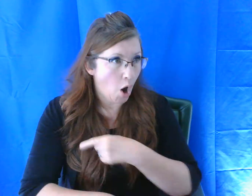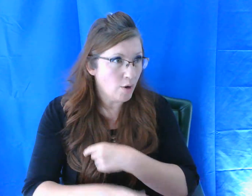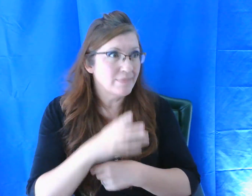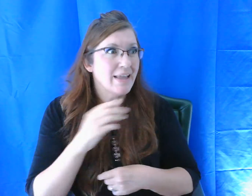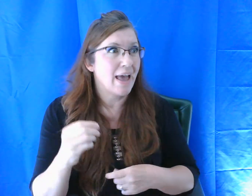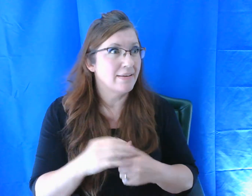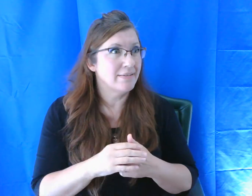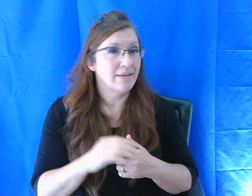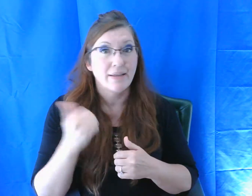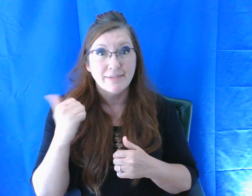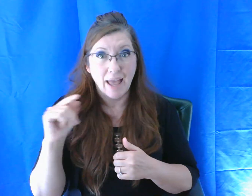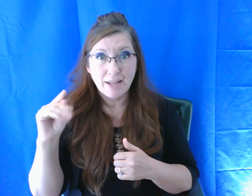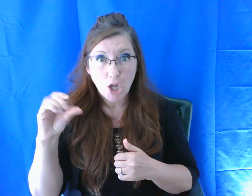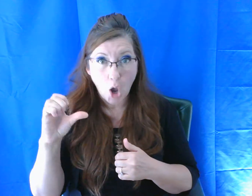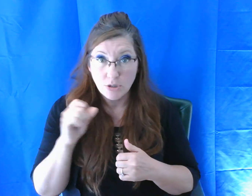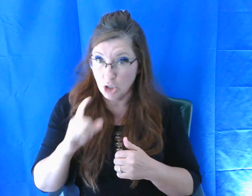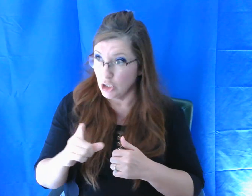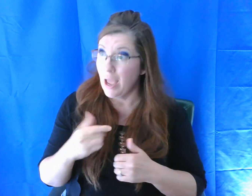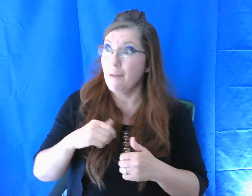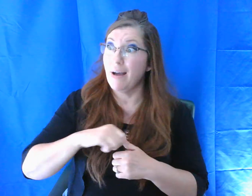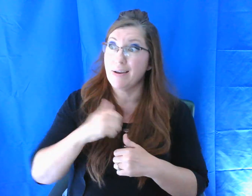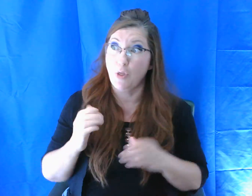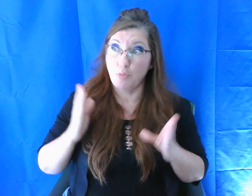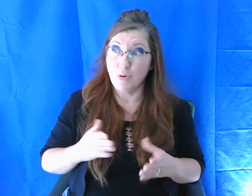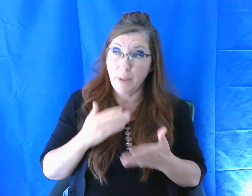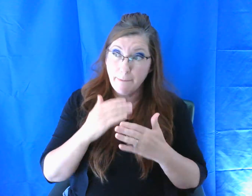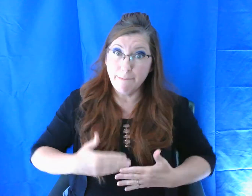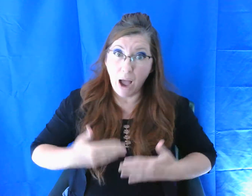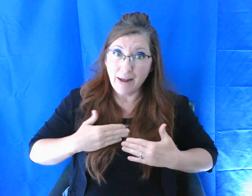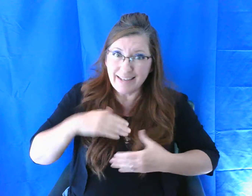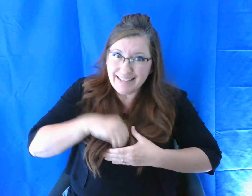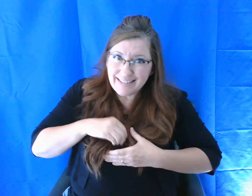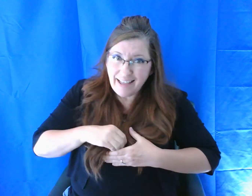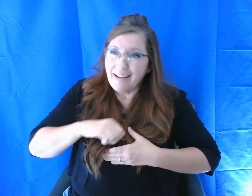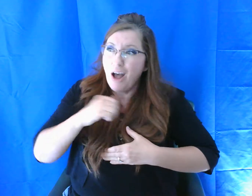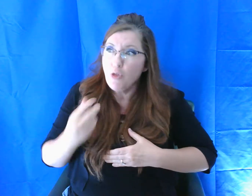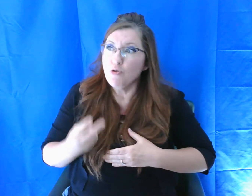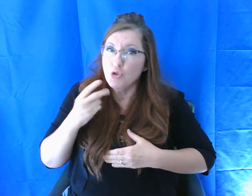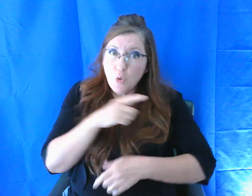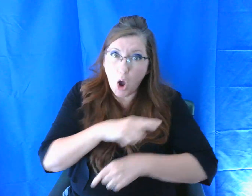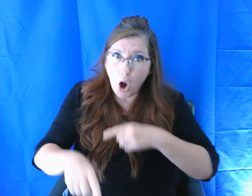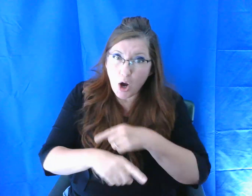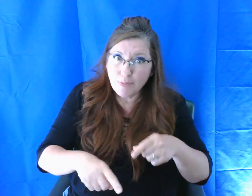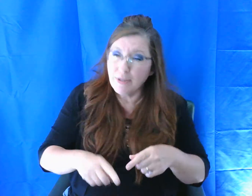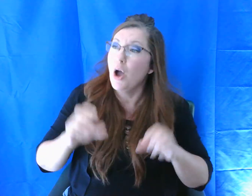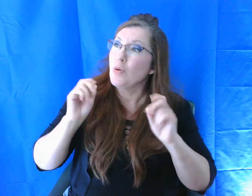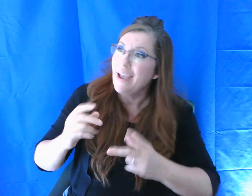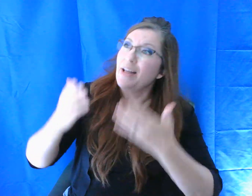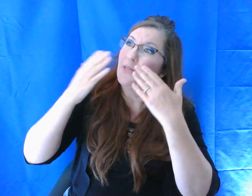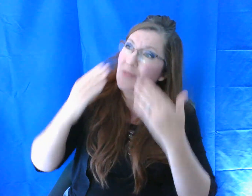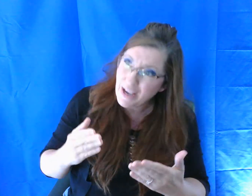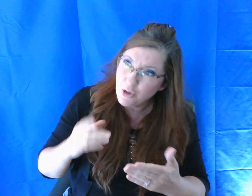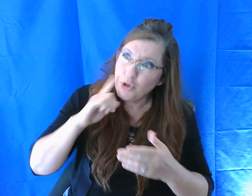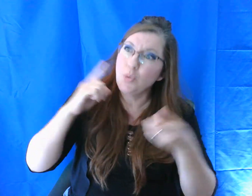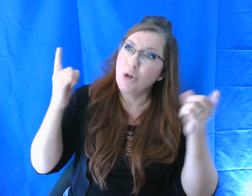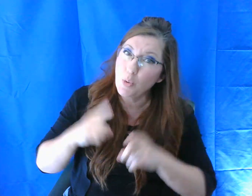10 toes. And she carries someone else's body with another 2 arms, correct? Yes. Okay, thank you. So you acknowledge it is a person in there.